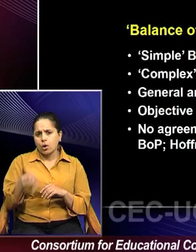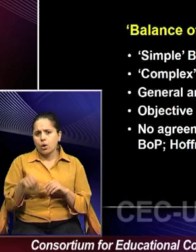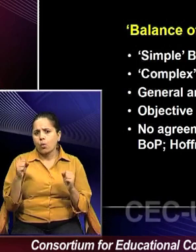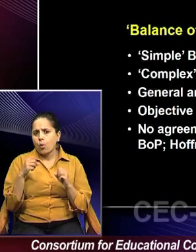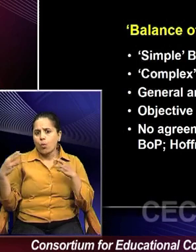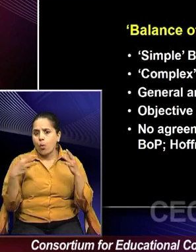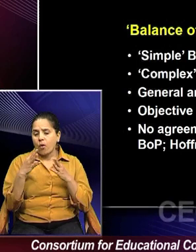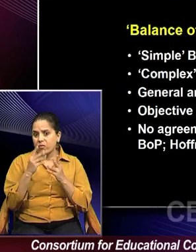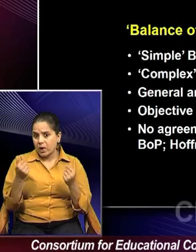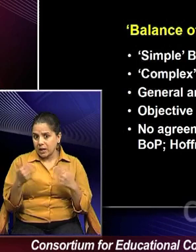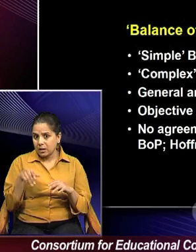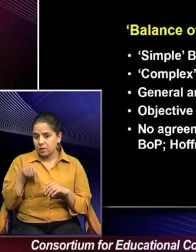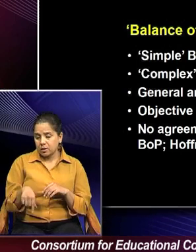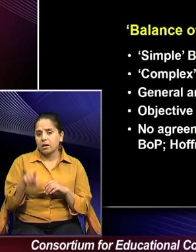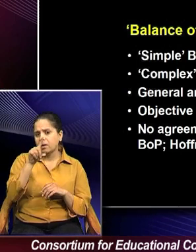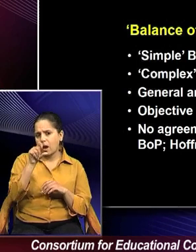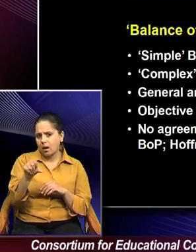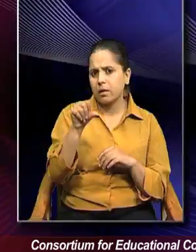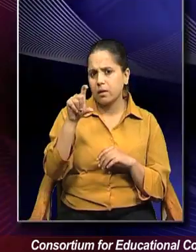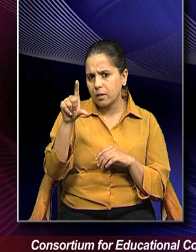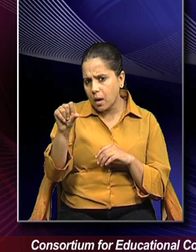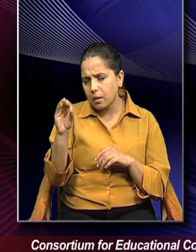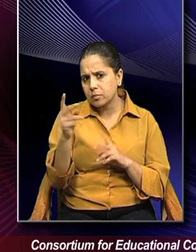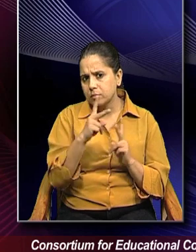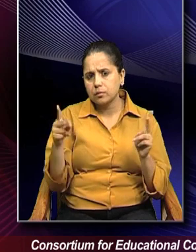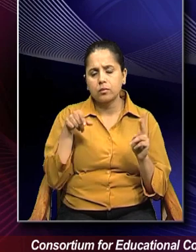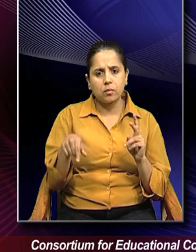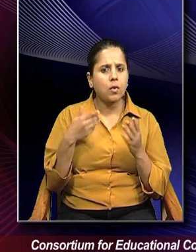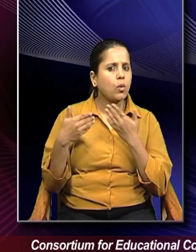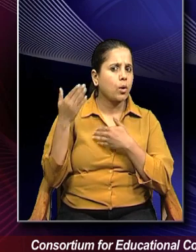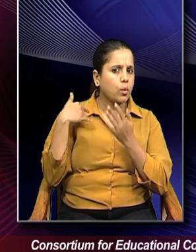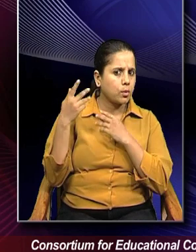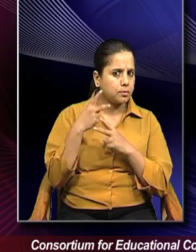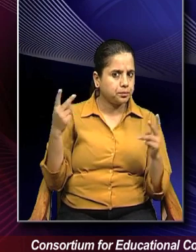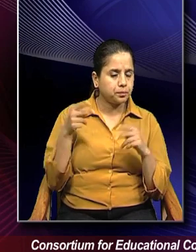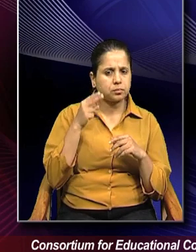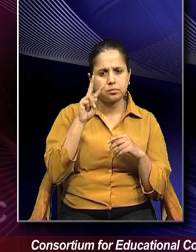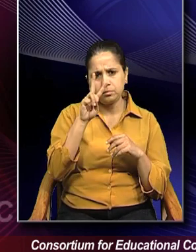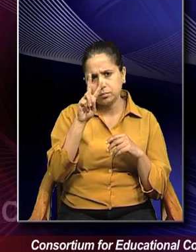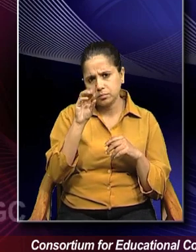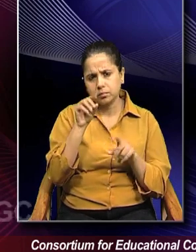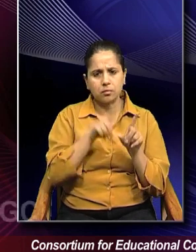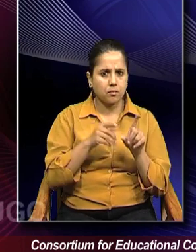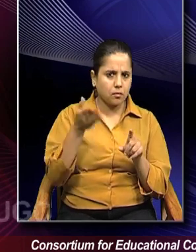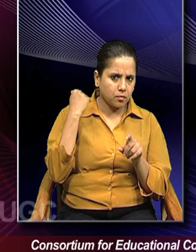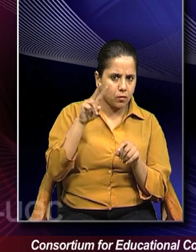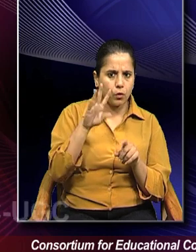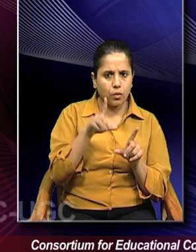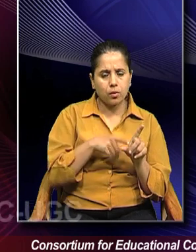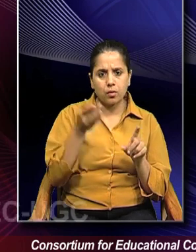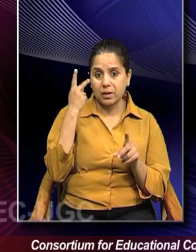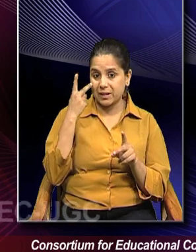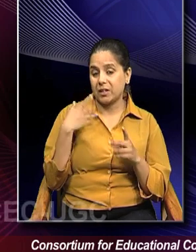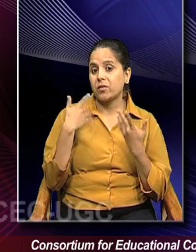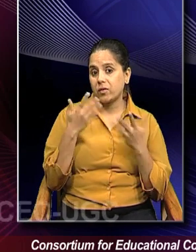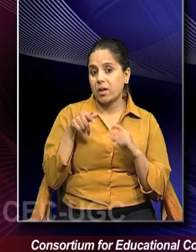after 1990s, during the past 2.5 decades, we have seen that